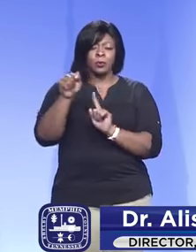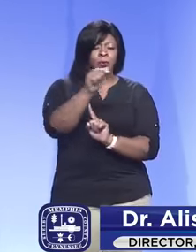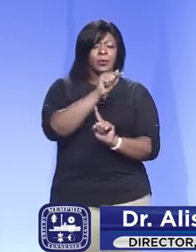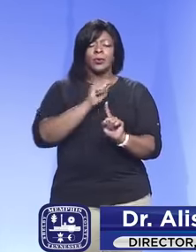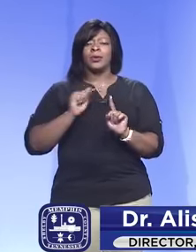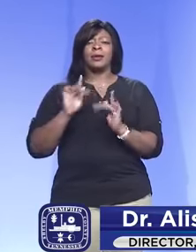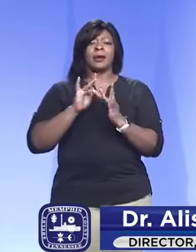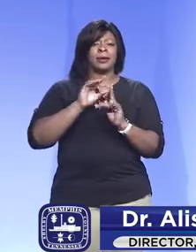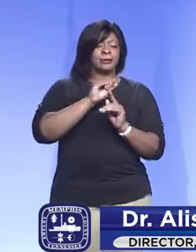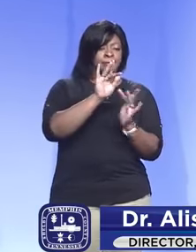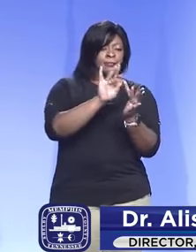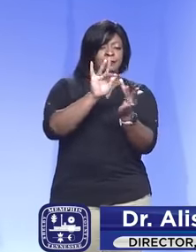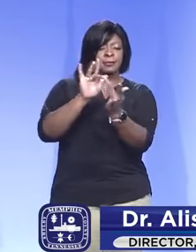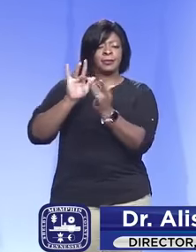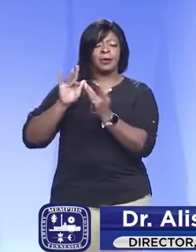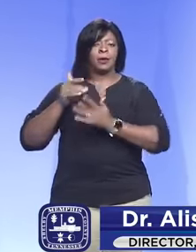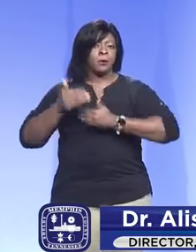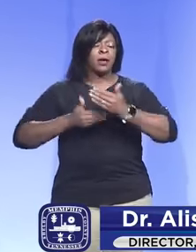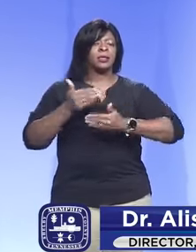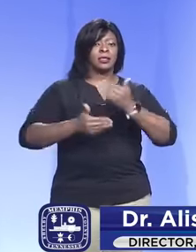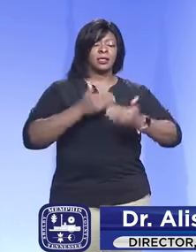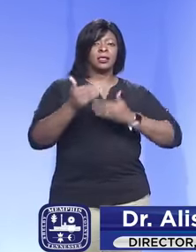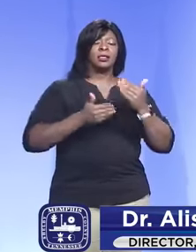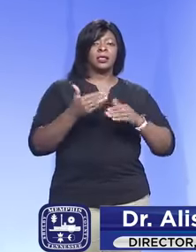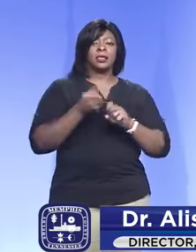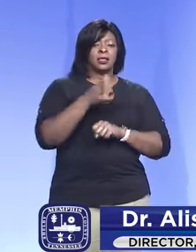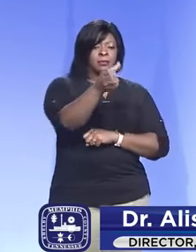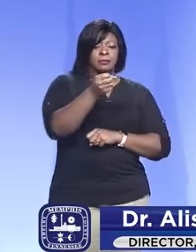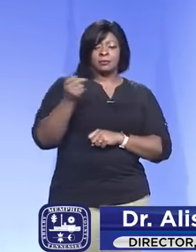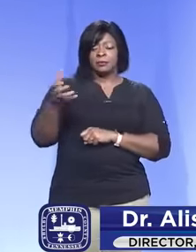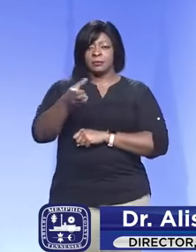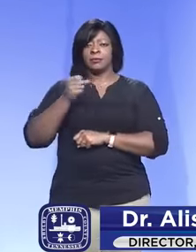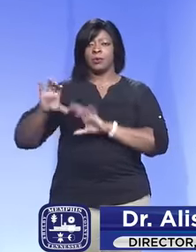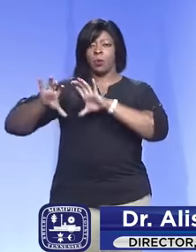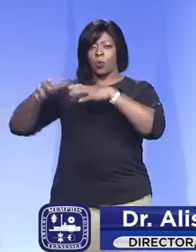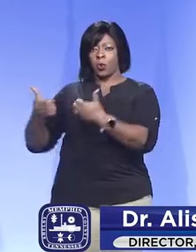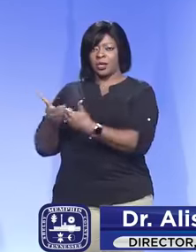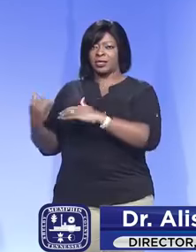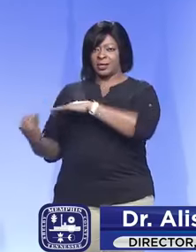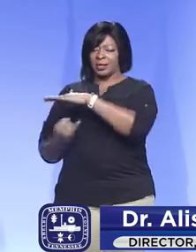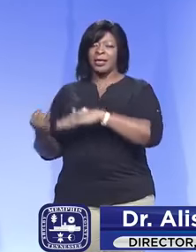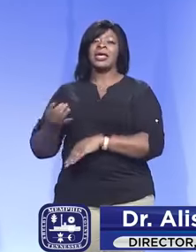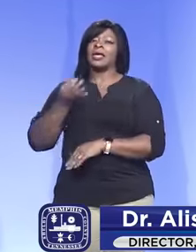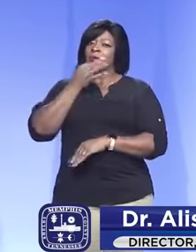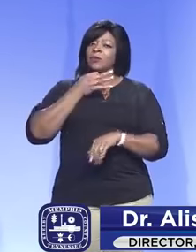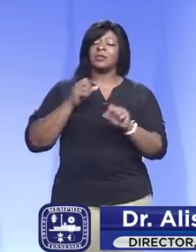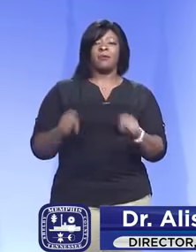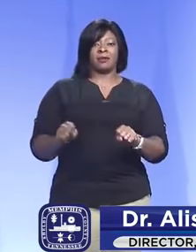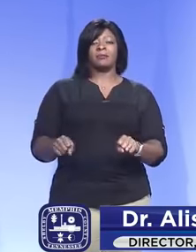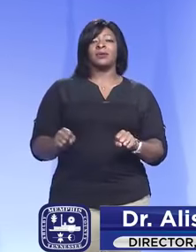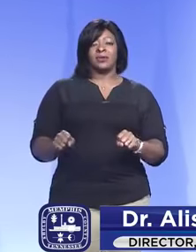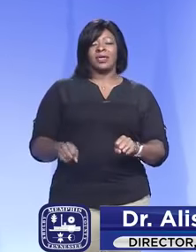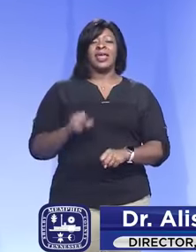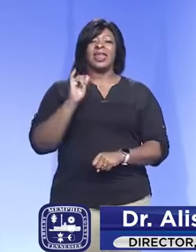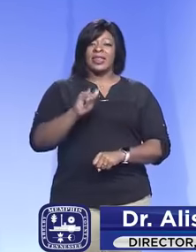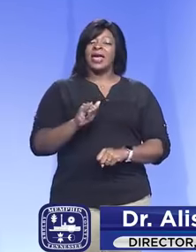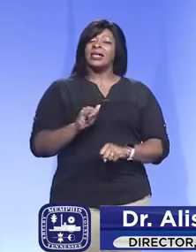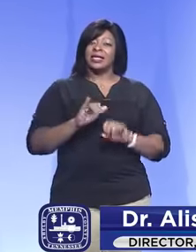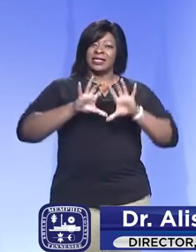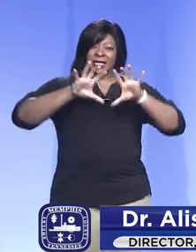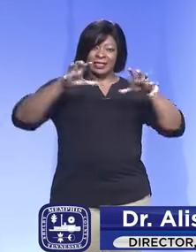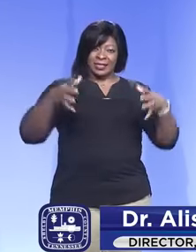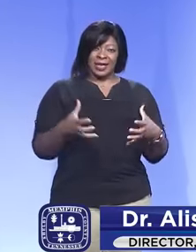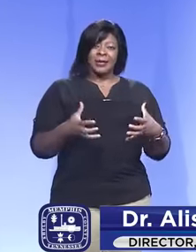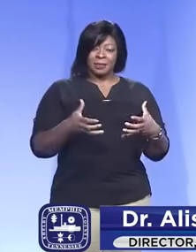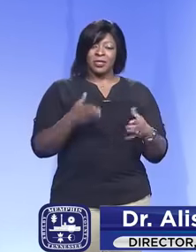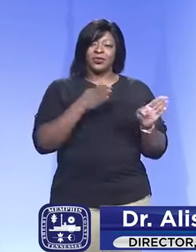the contact tracing process and getting those individuals quarantined as quickly as possible. That's a containment